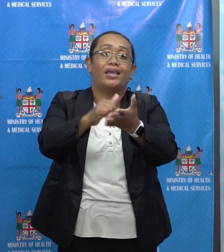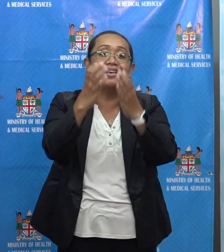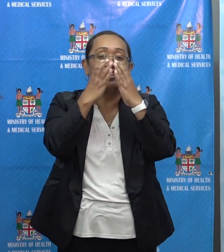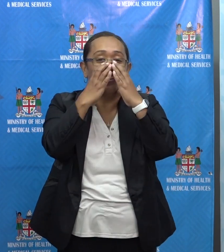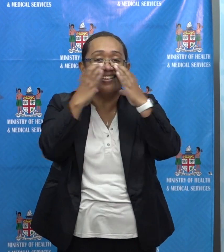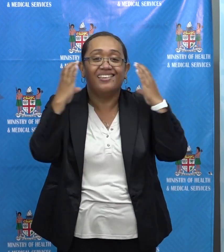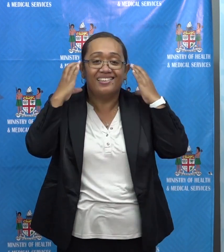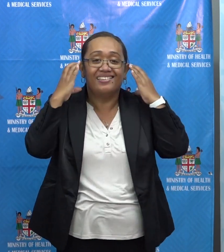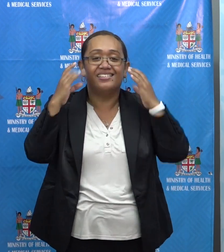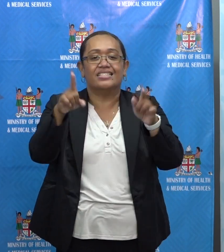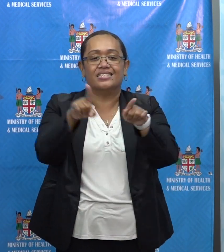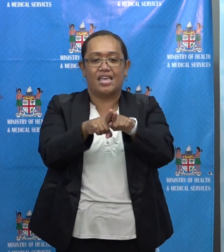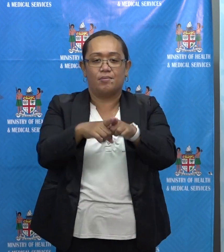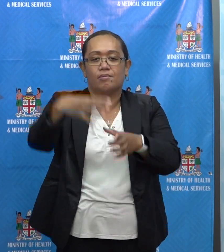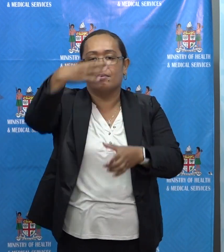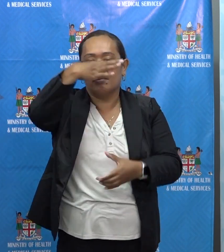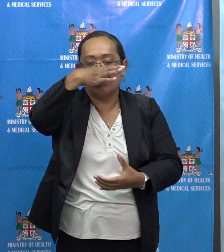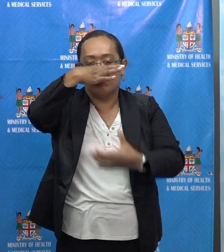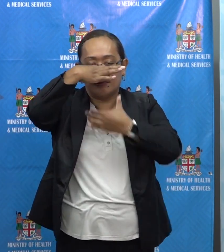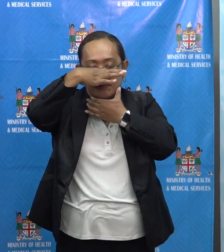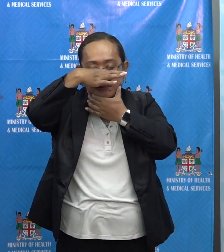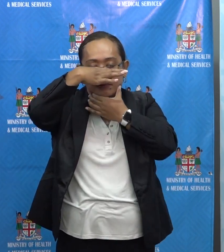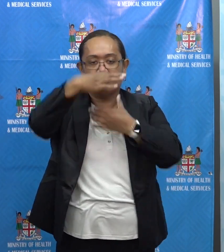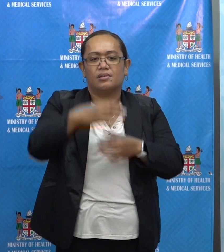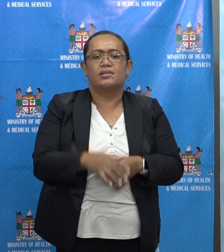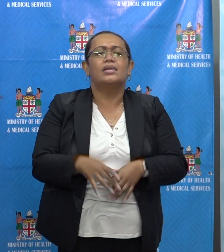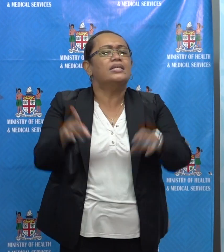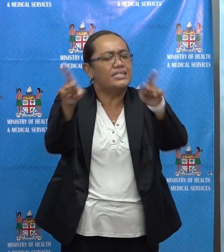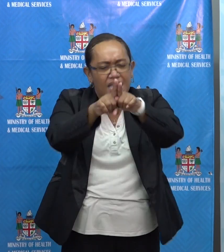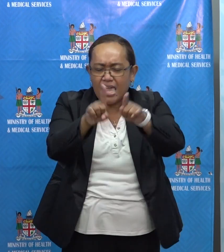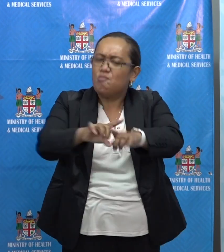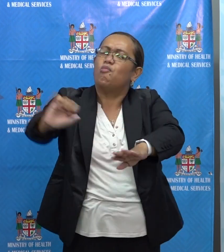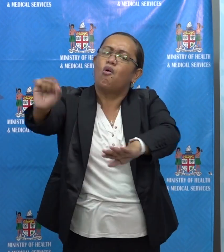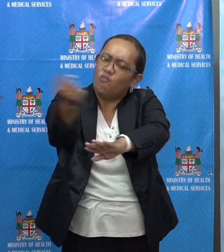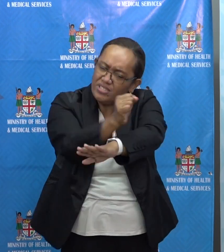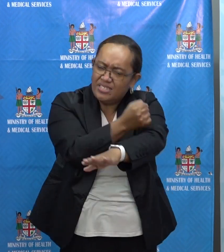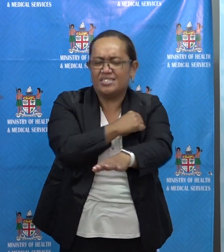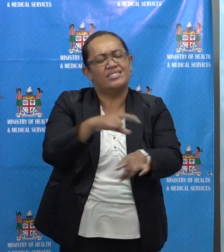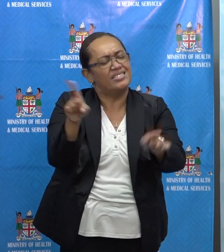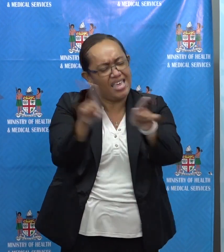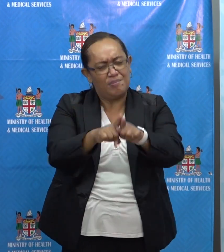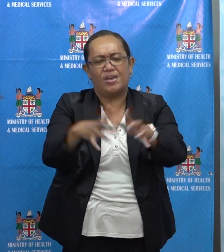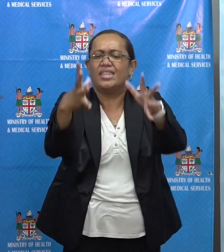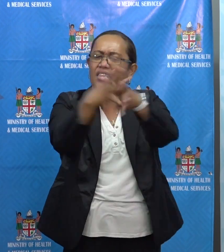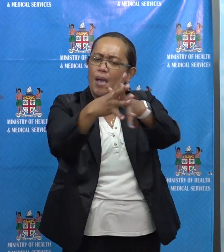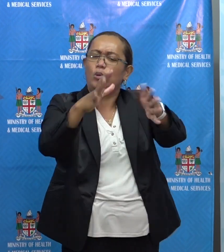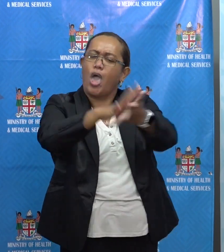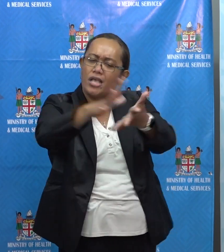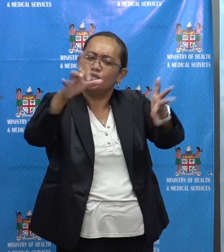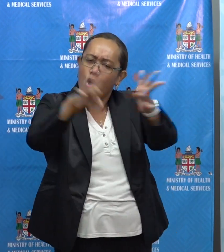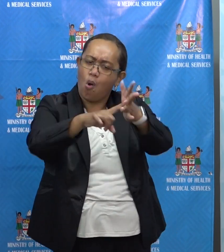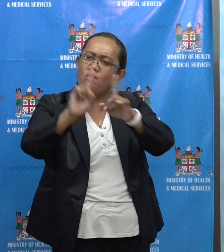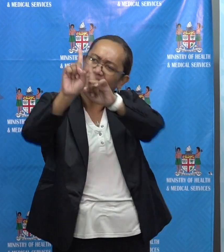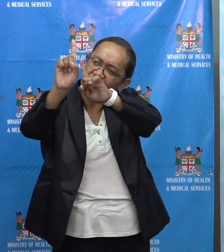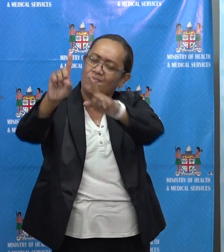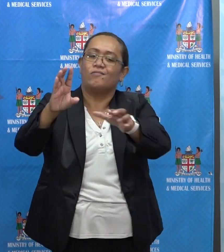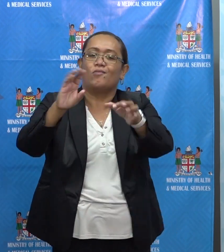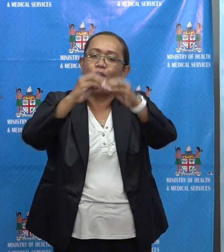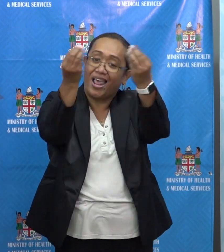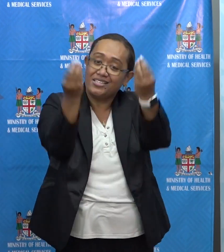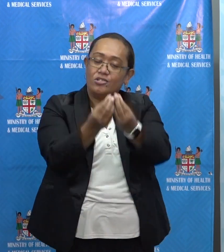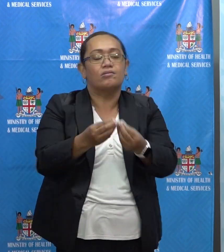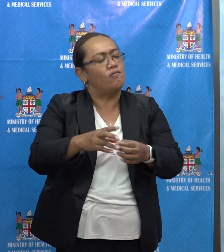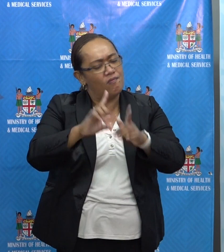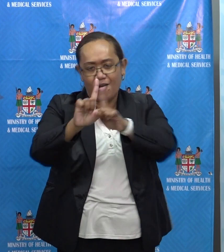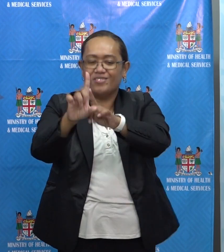That advice is compliant with WHO, CDC. They all provide that is. I